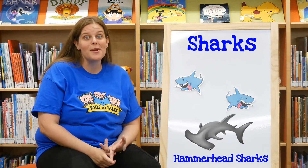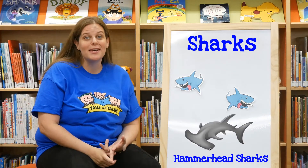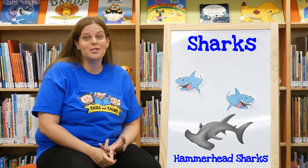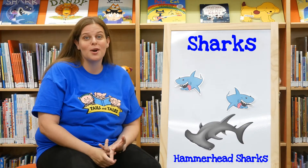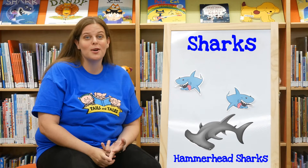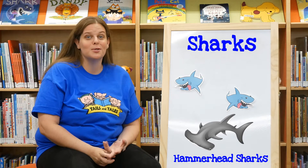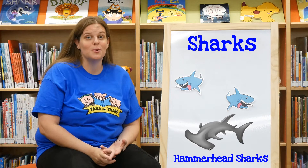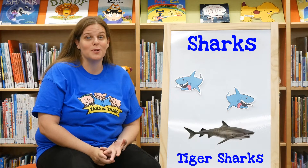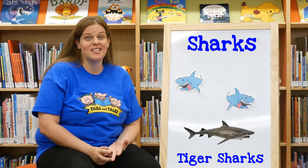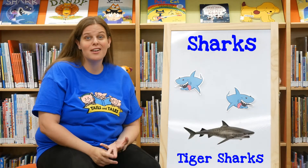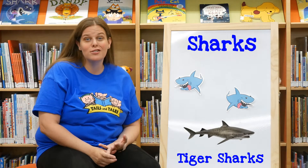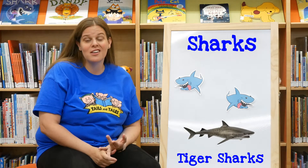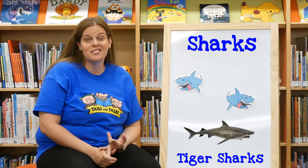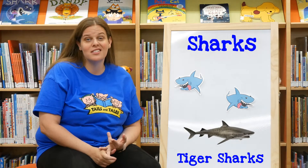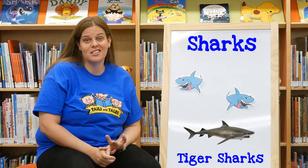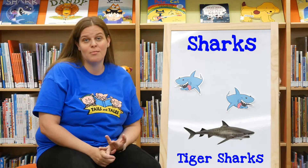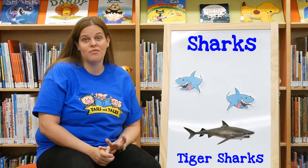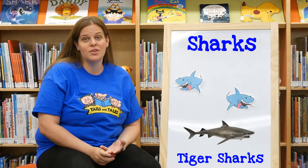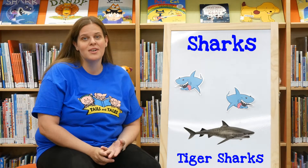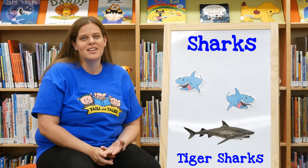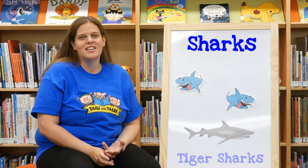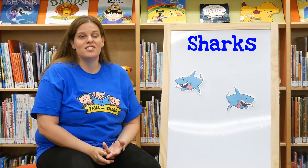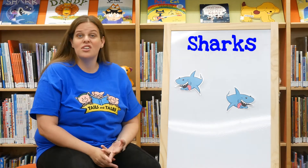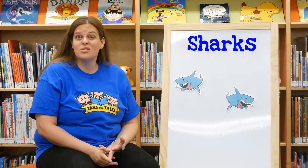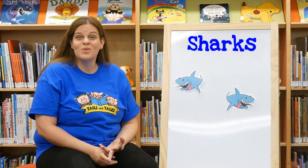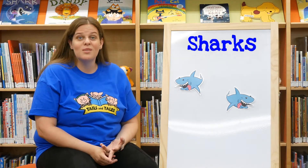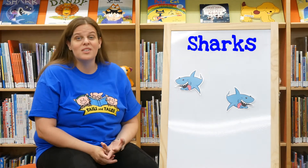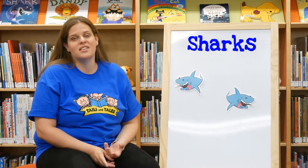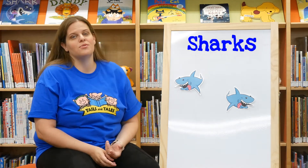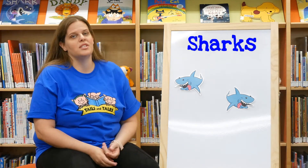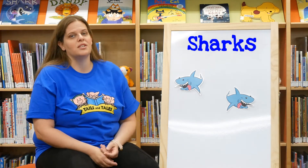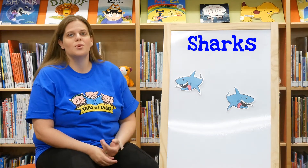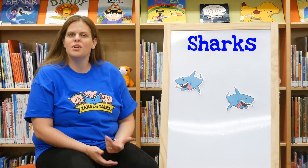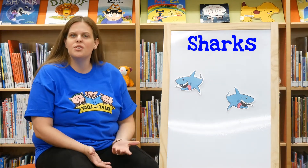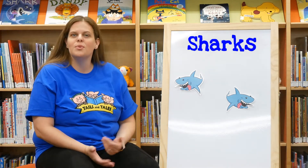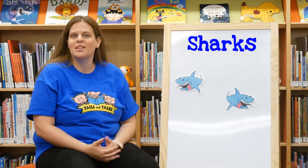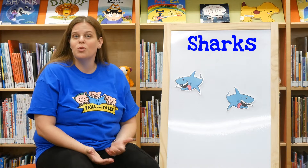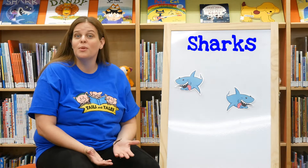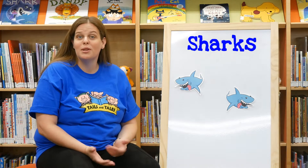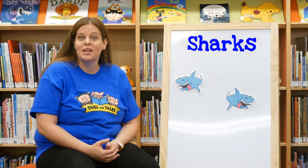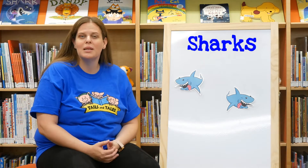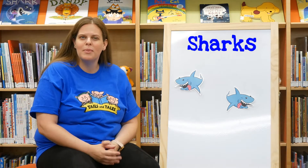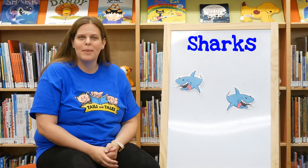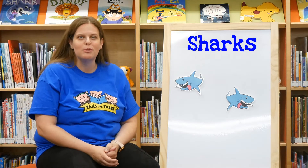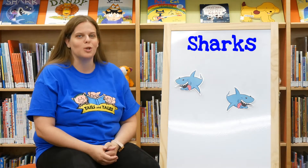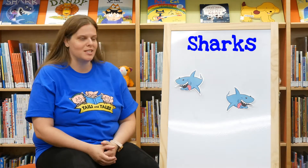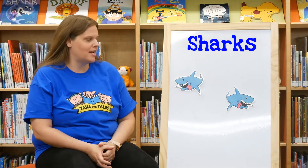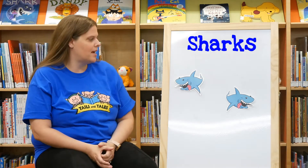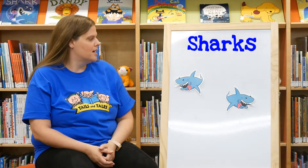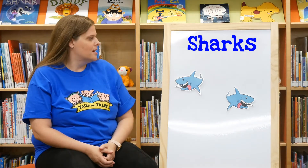hammerhead sharks or tiger sharks, just to name a few. And sharks are really, really interesting. So we're gonna be learning a little bit about sharks today. So